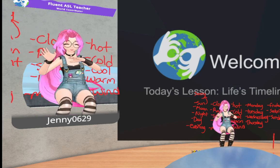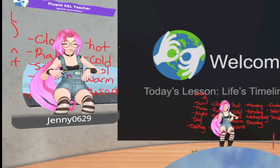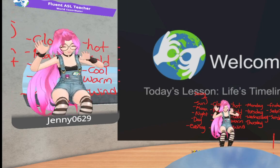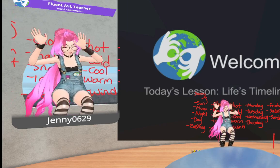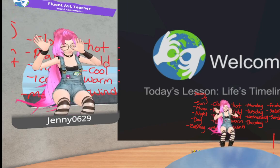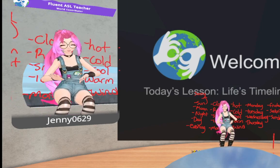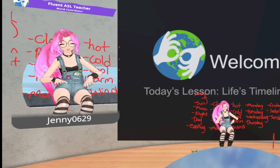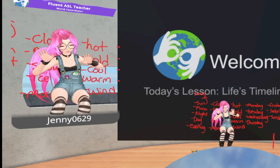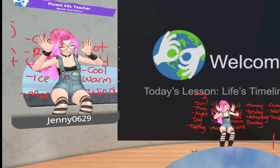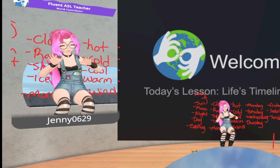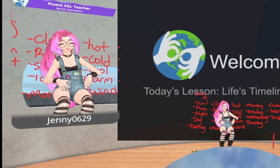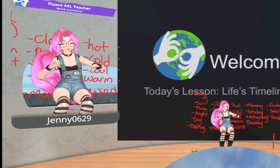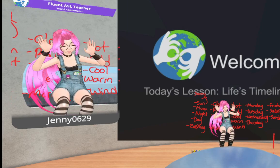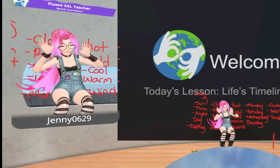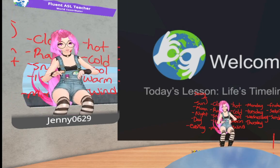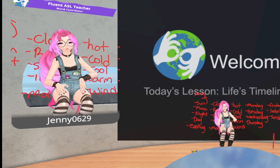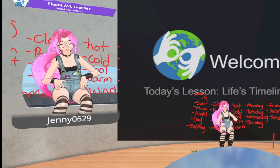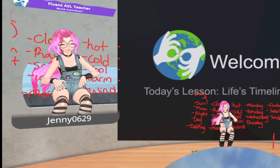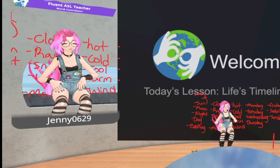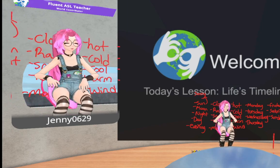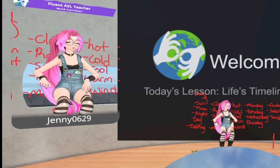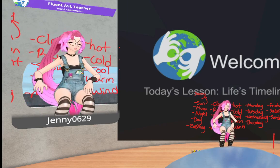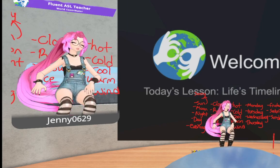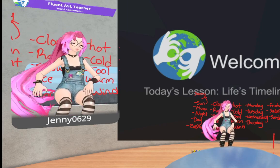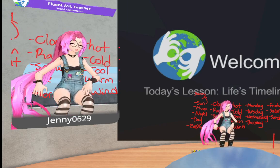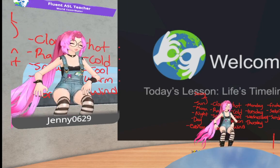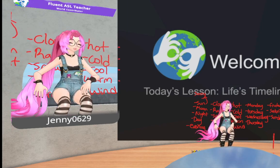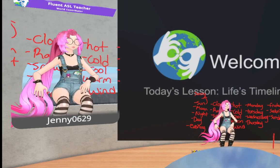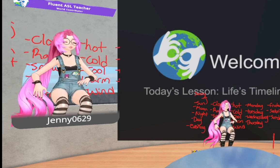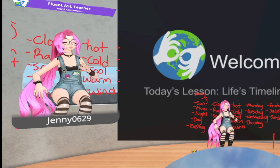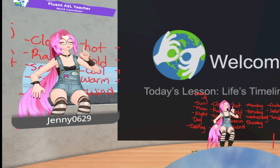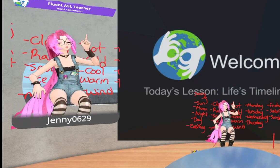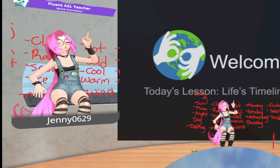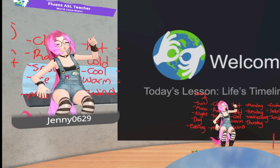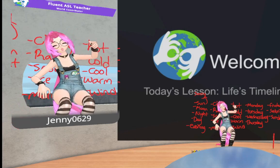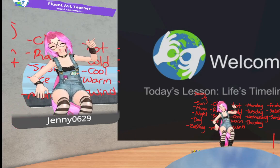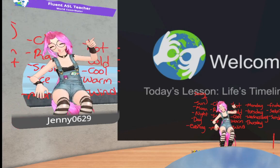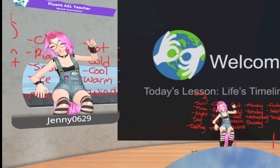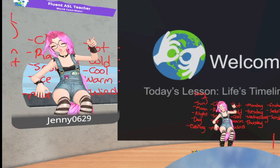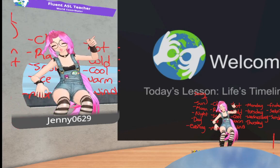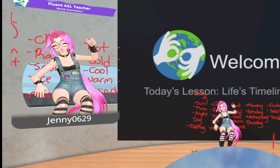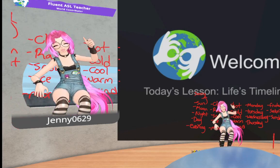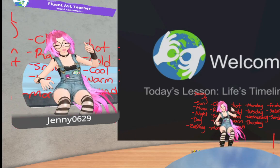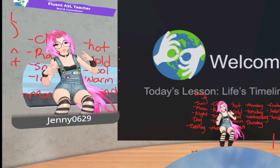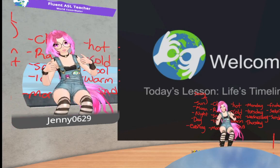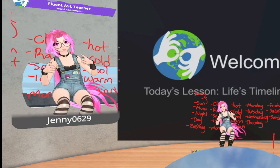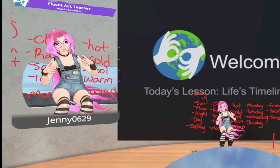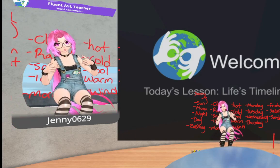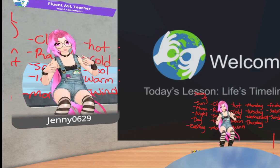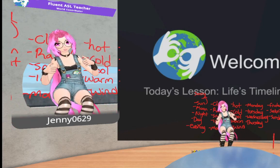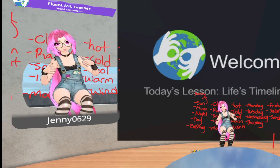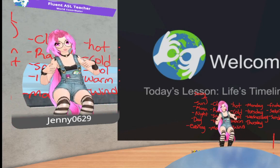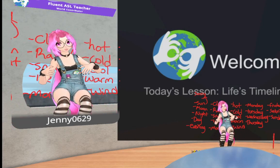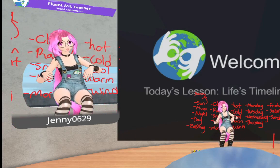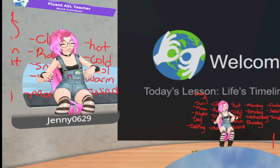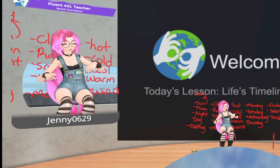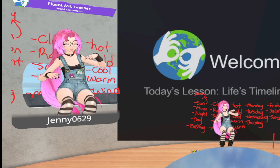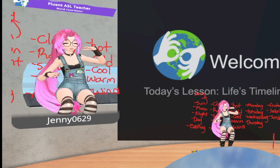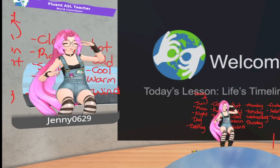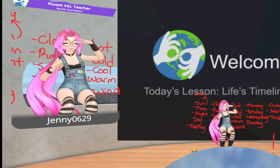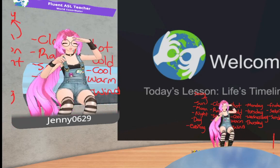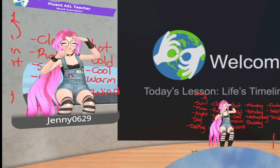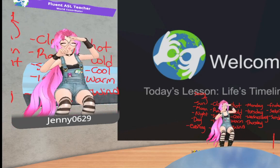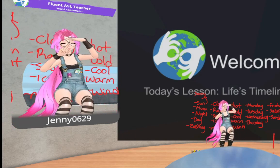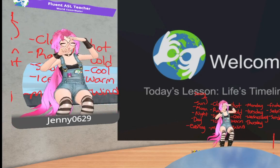rain or rain, intense rain. Yes, and then Commander had an awesome question, which is thunder and